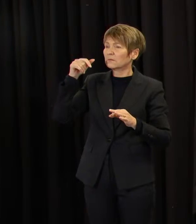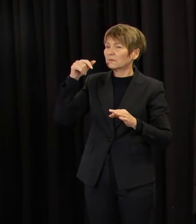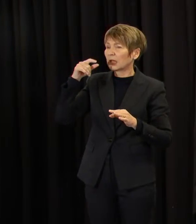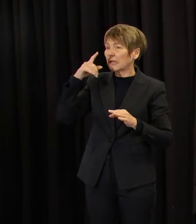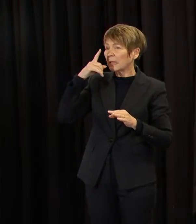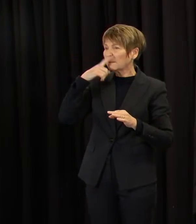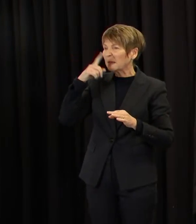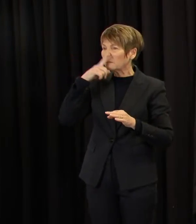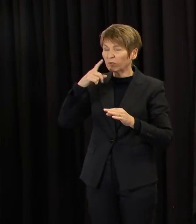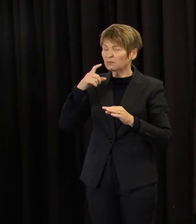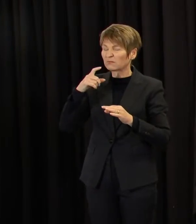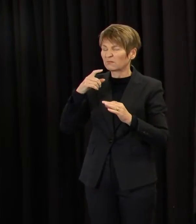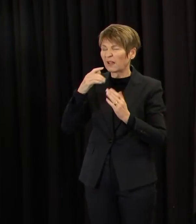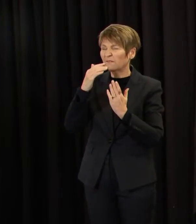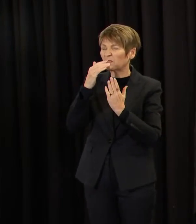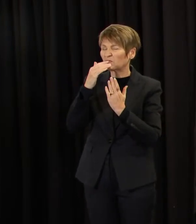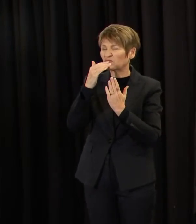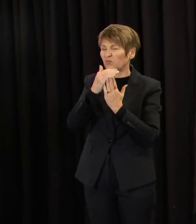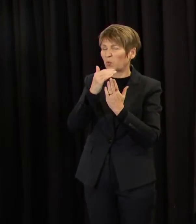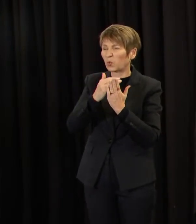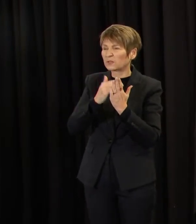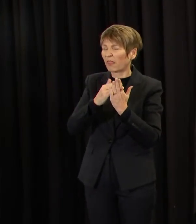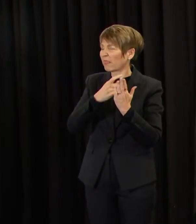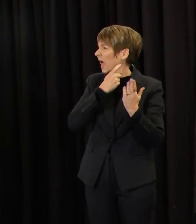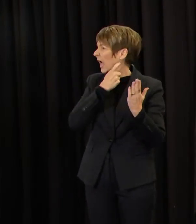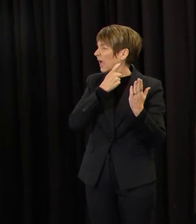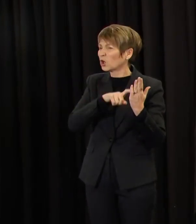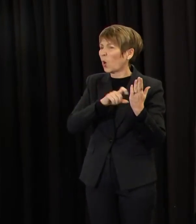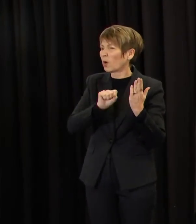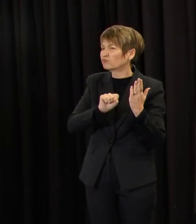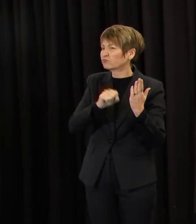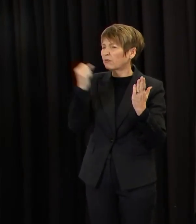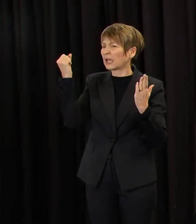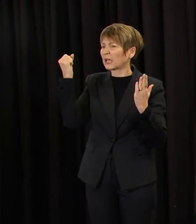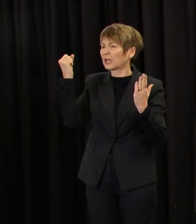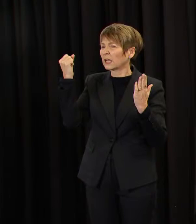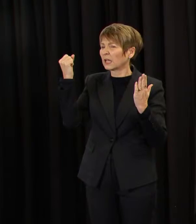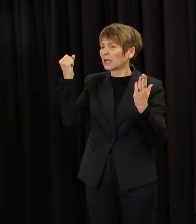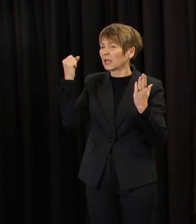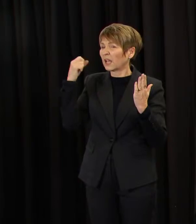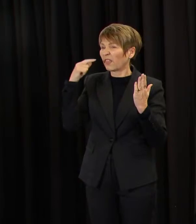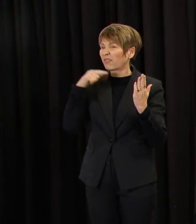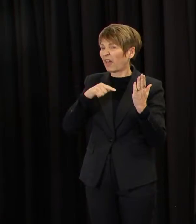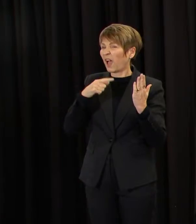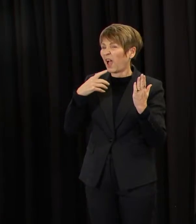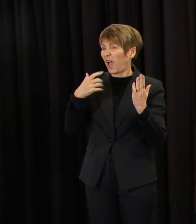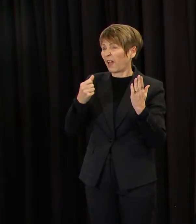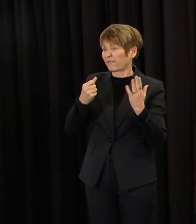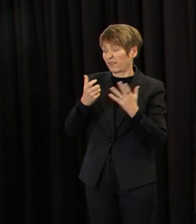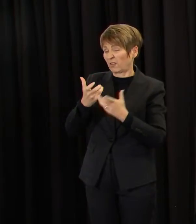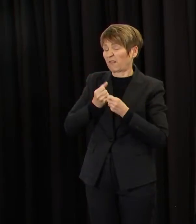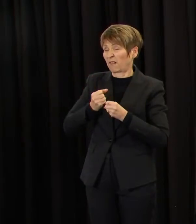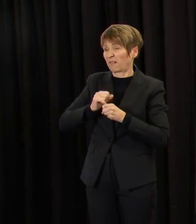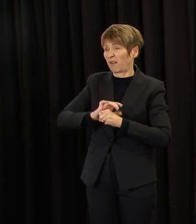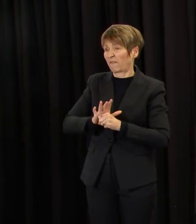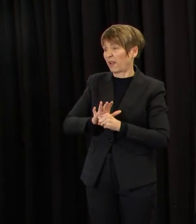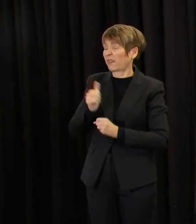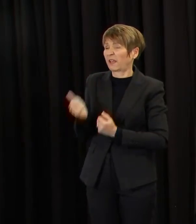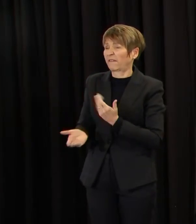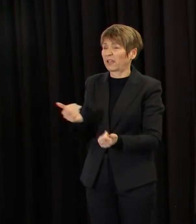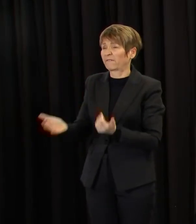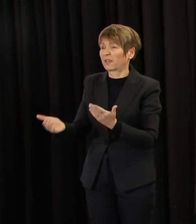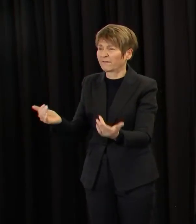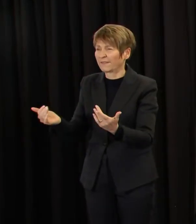can't do it quite that simply. I understand the question you're asking, Samaya. We'll give it a shot. Might not be in the release this afternoon. We're quite busy today, but we'll give it a go. No worries. And